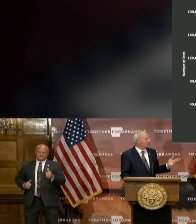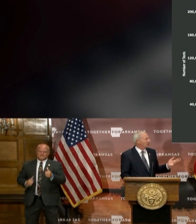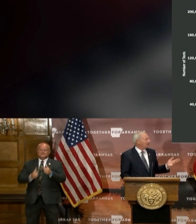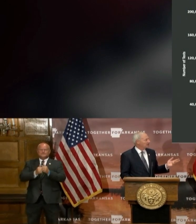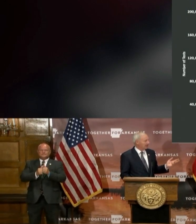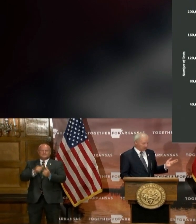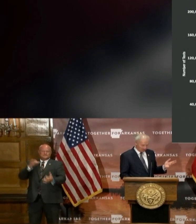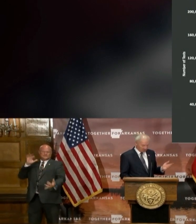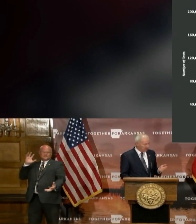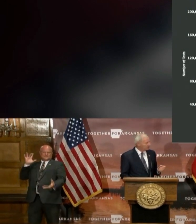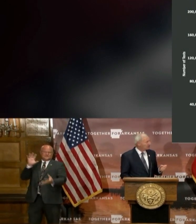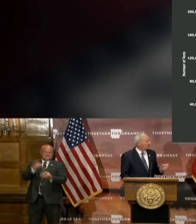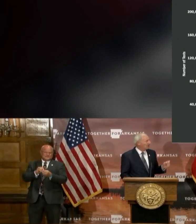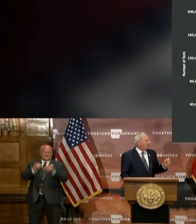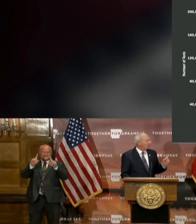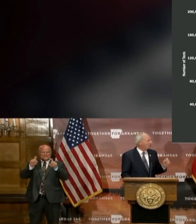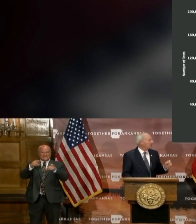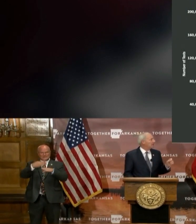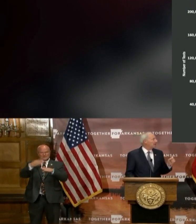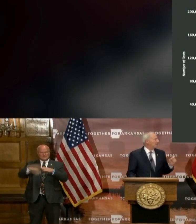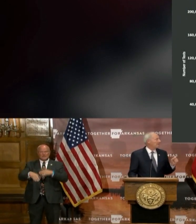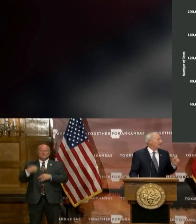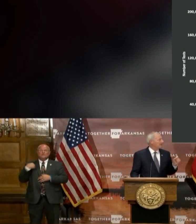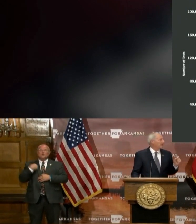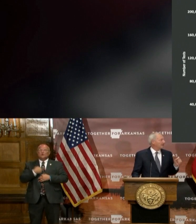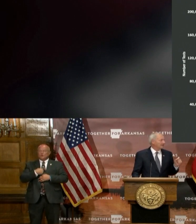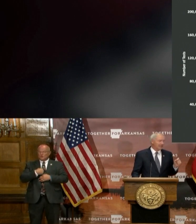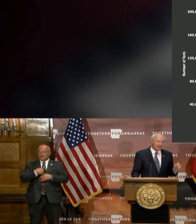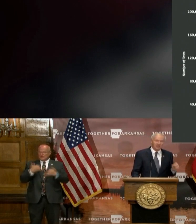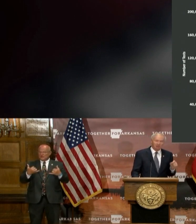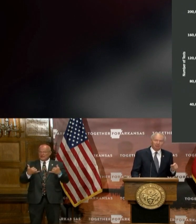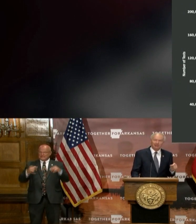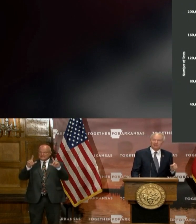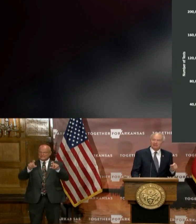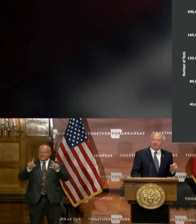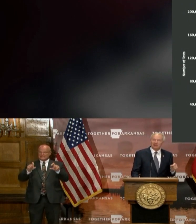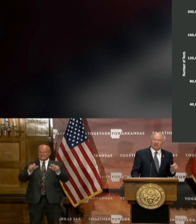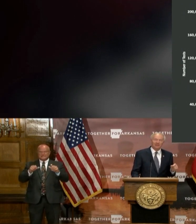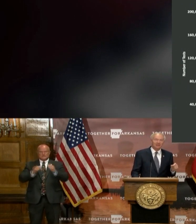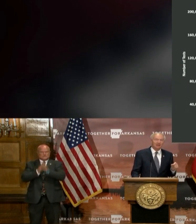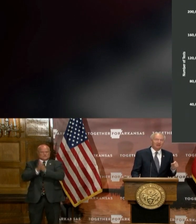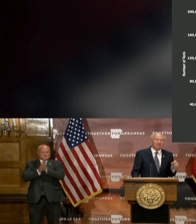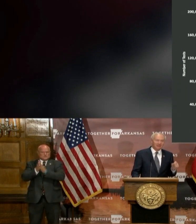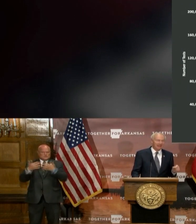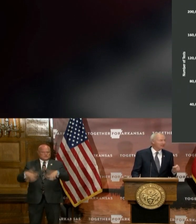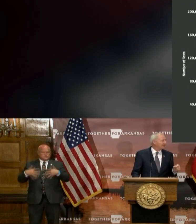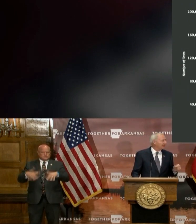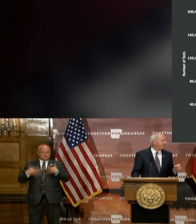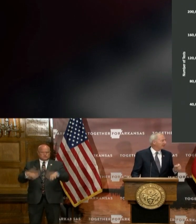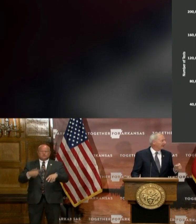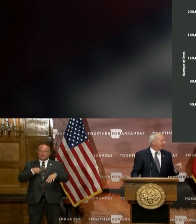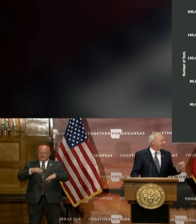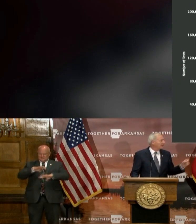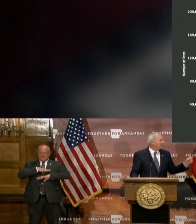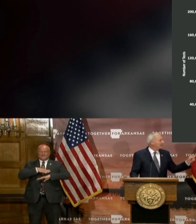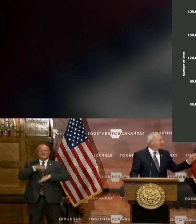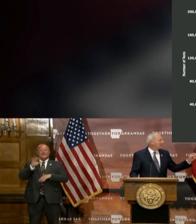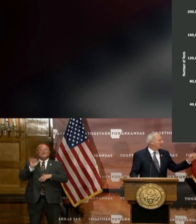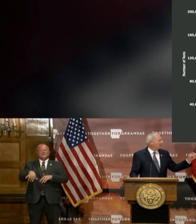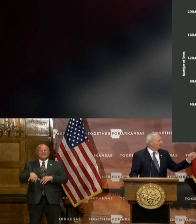the cumulative test results. We are testing robustly in Arkansas. I'm satisfied with